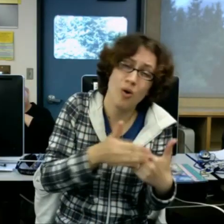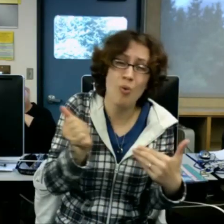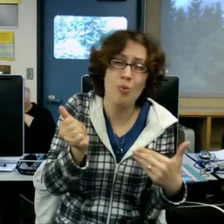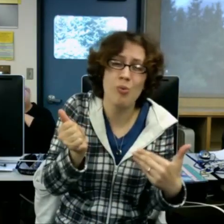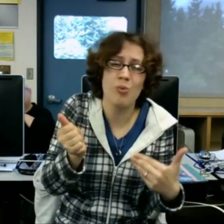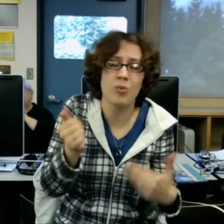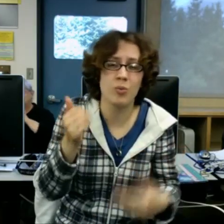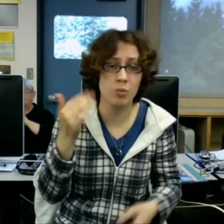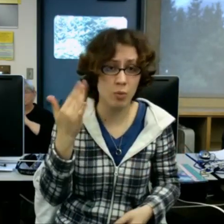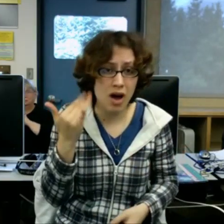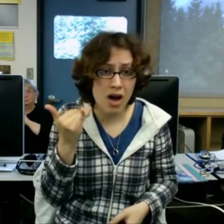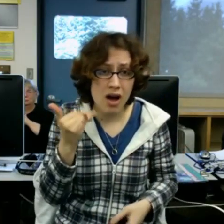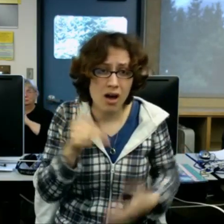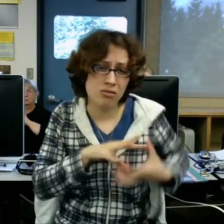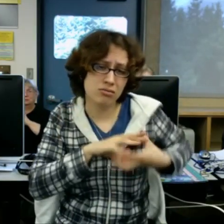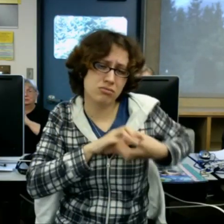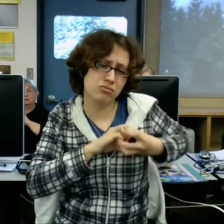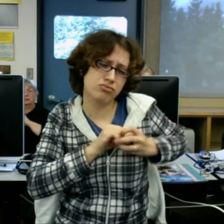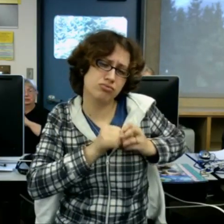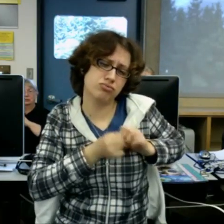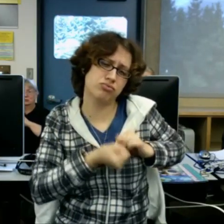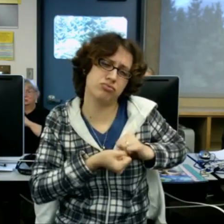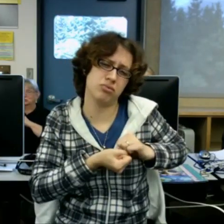dying, almost dead, because his heart was broken.